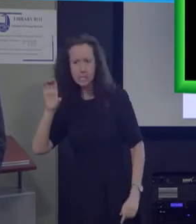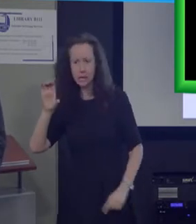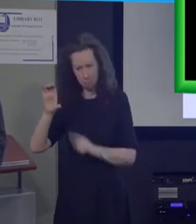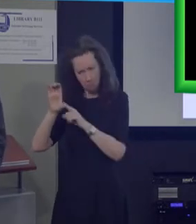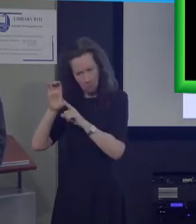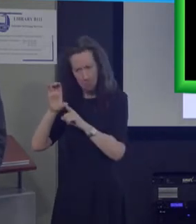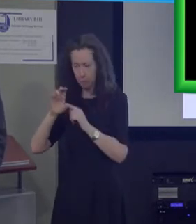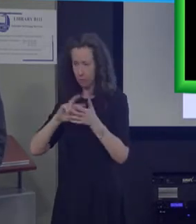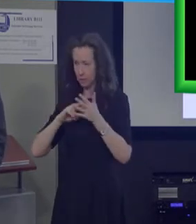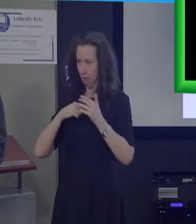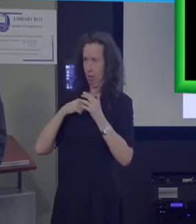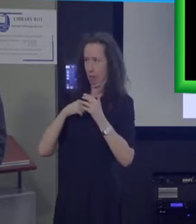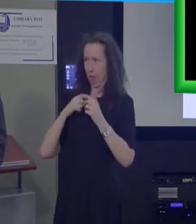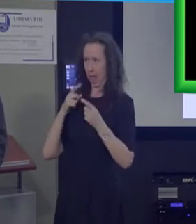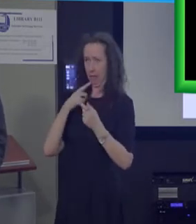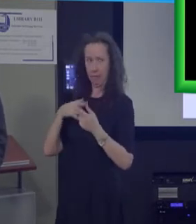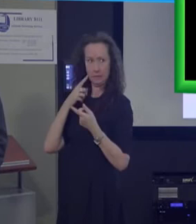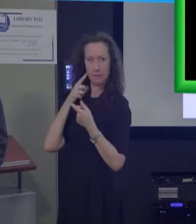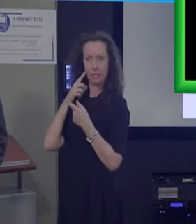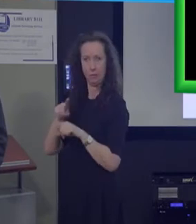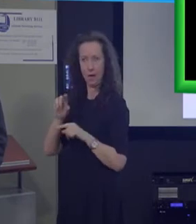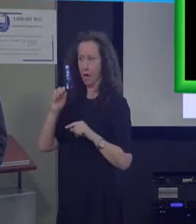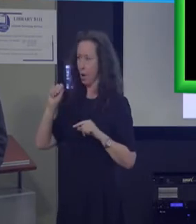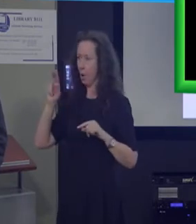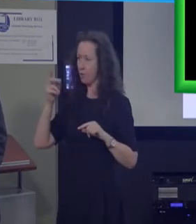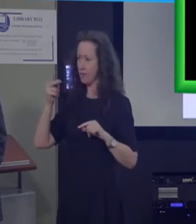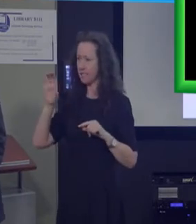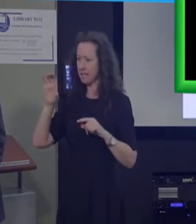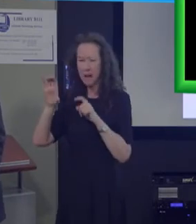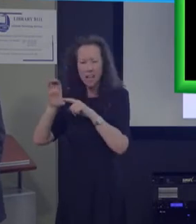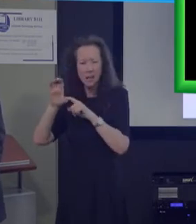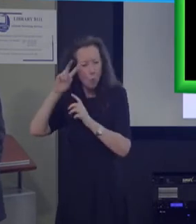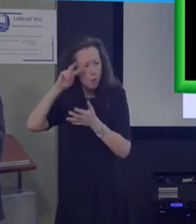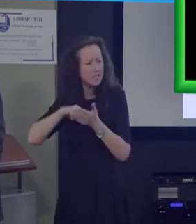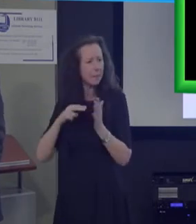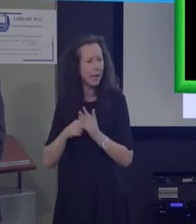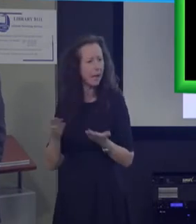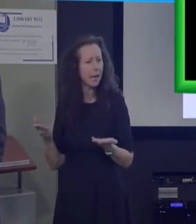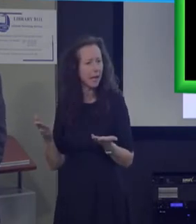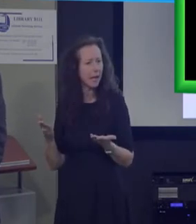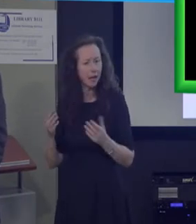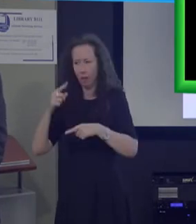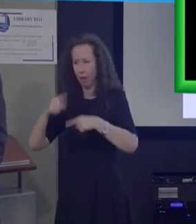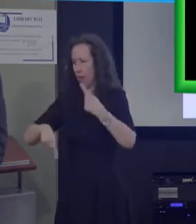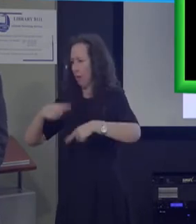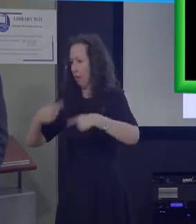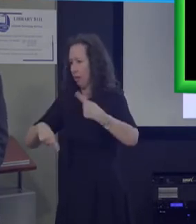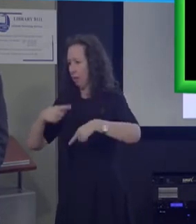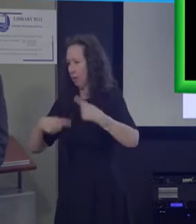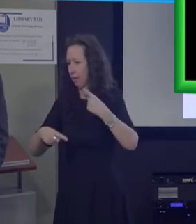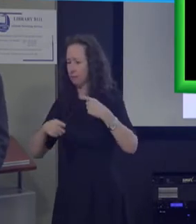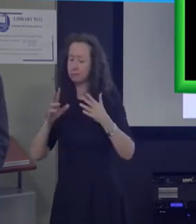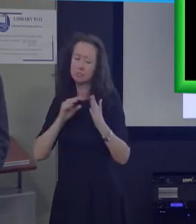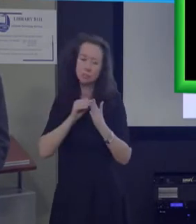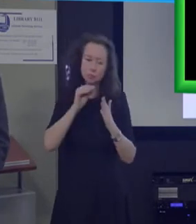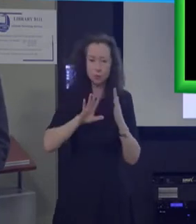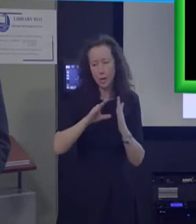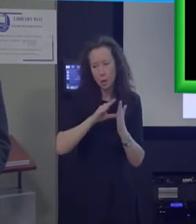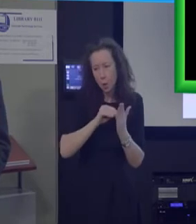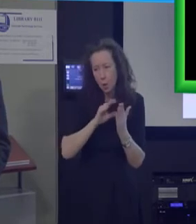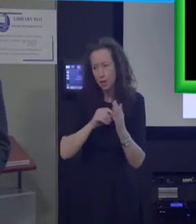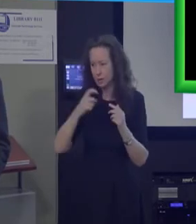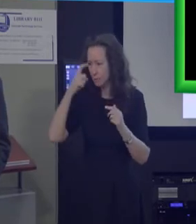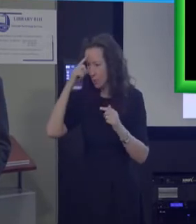So authentic is big, whatever it means. Student-controlled learning, brain-based teaching, hands-on learning,